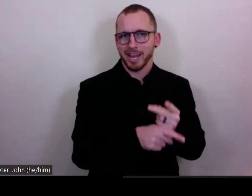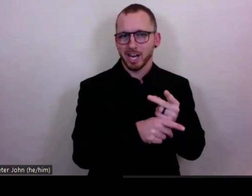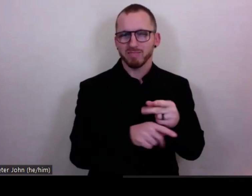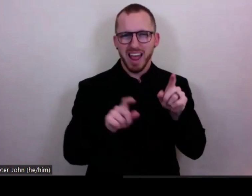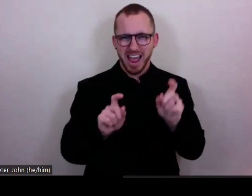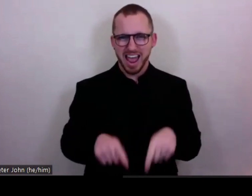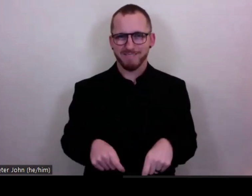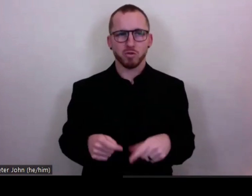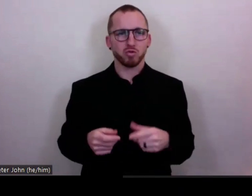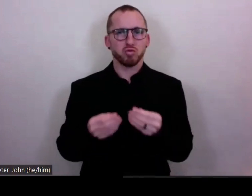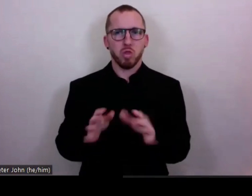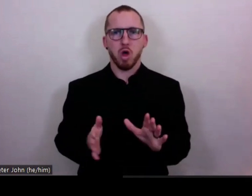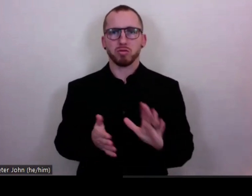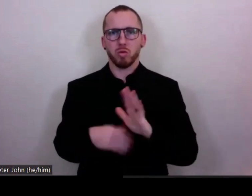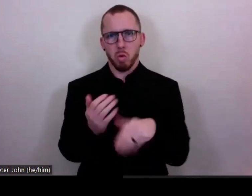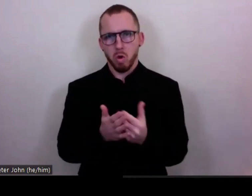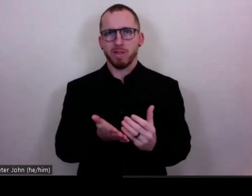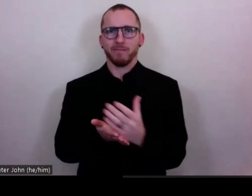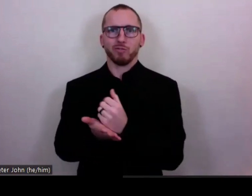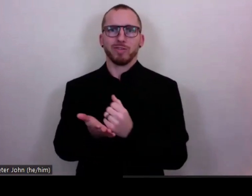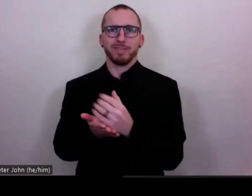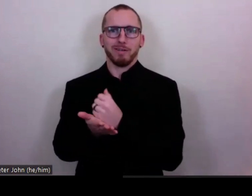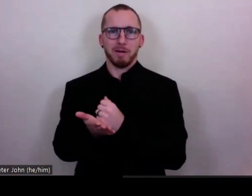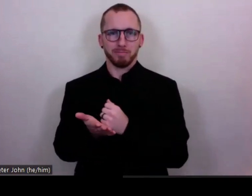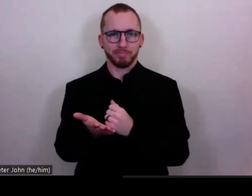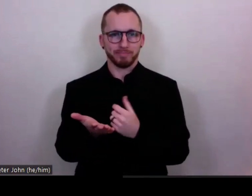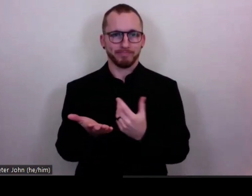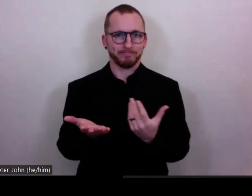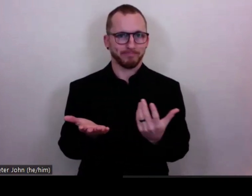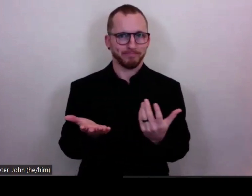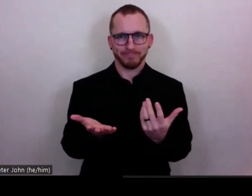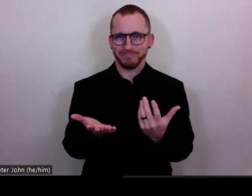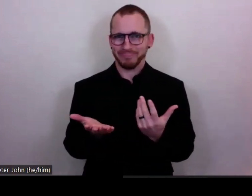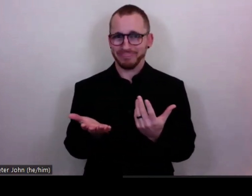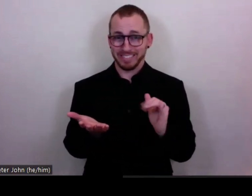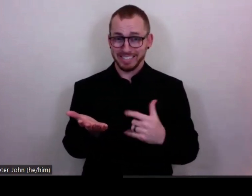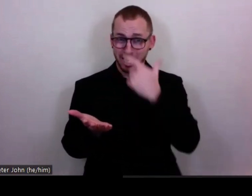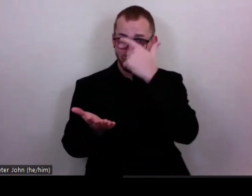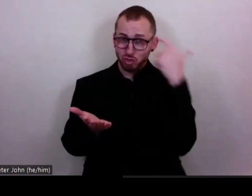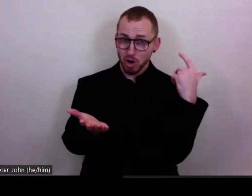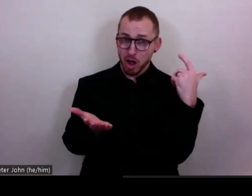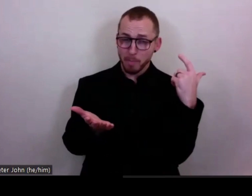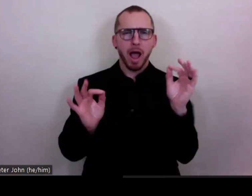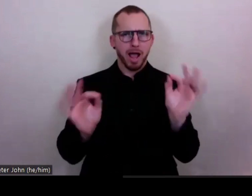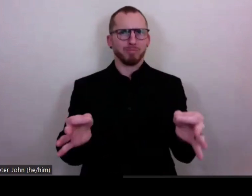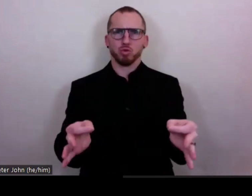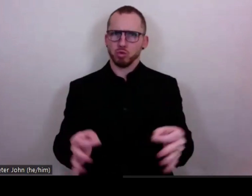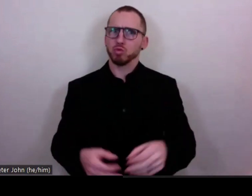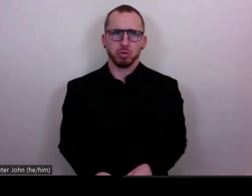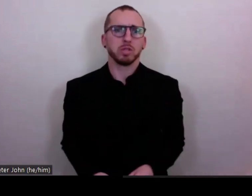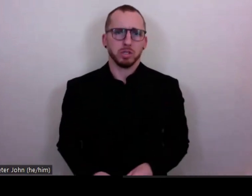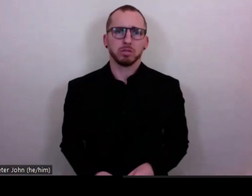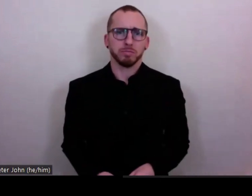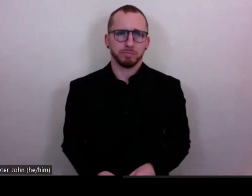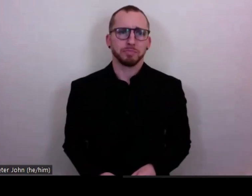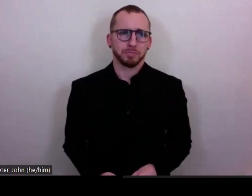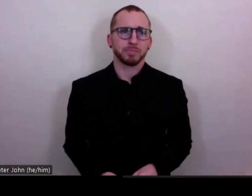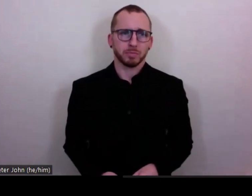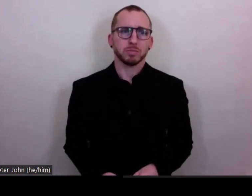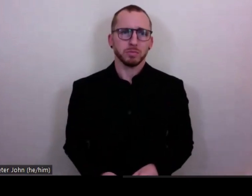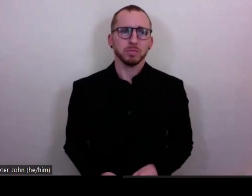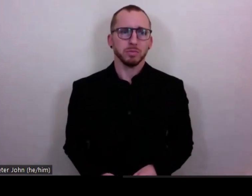Is that a loss? I mean, is that a trauma? Absolutely. It is something